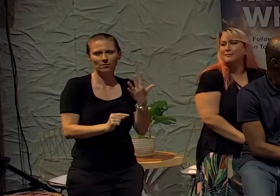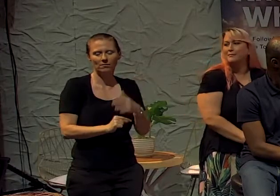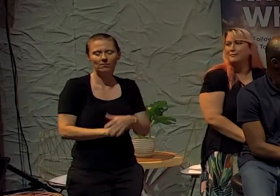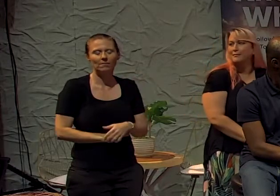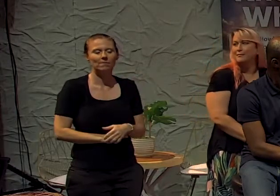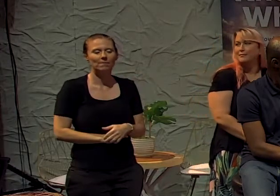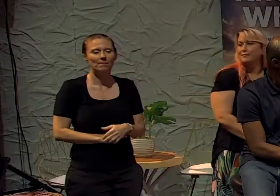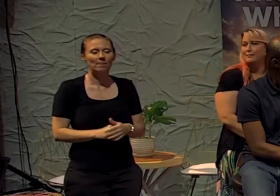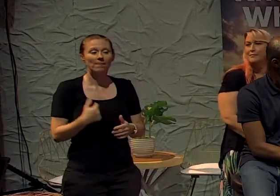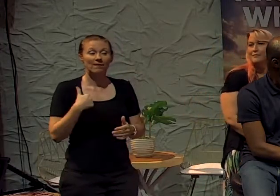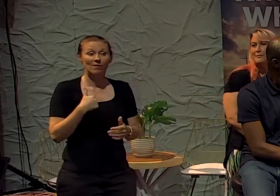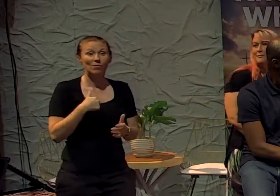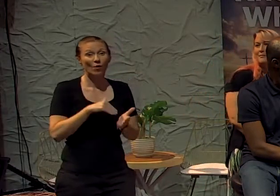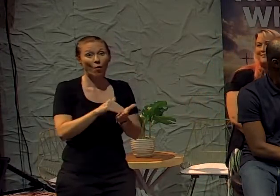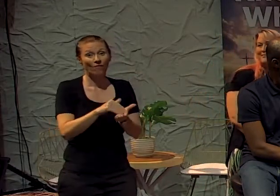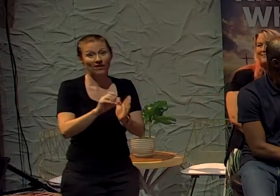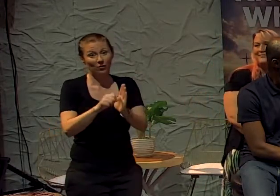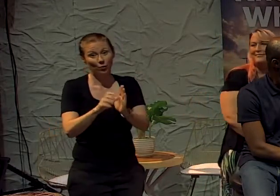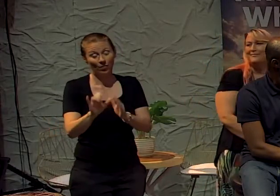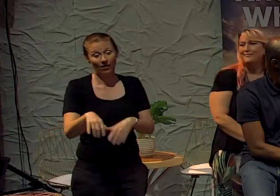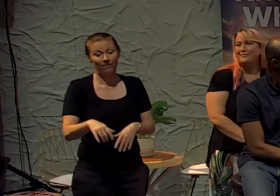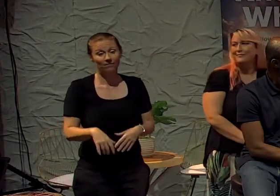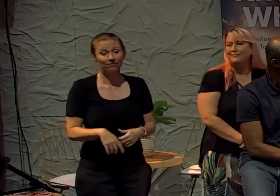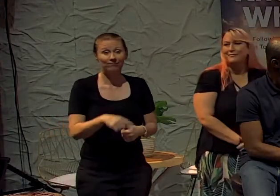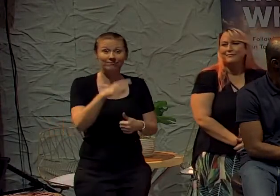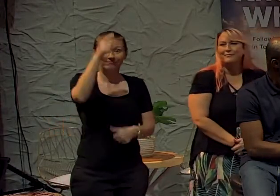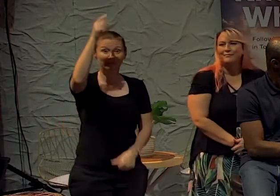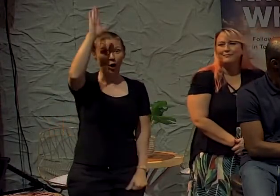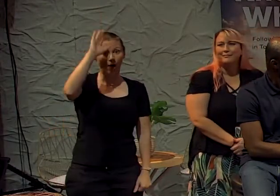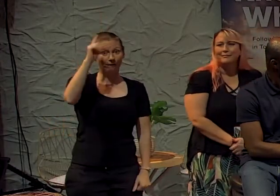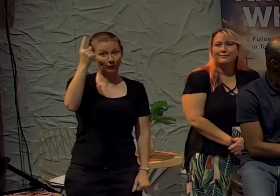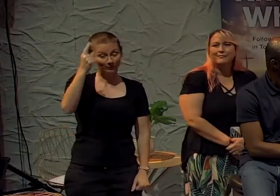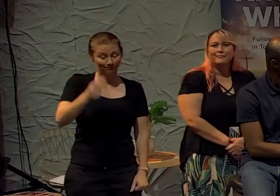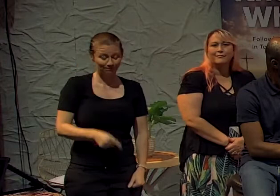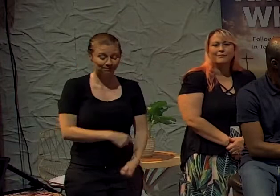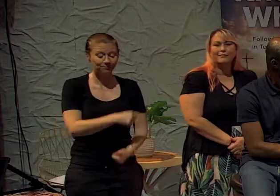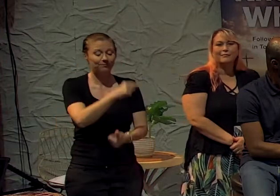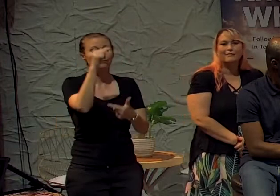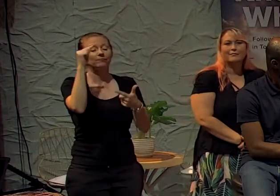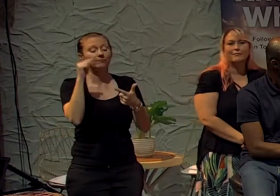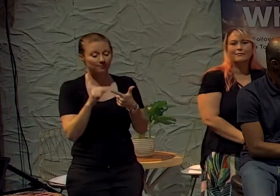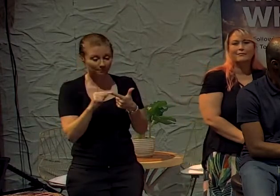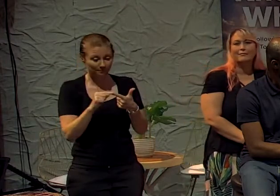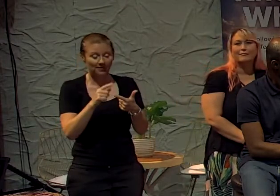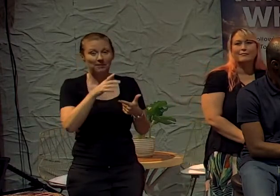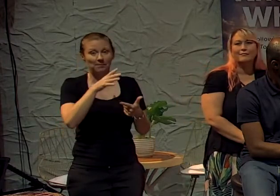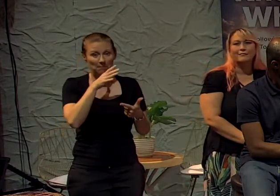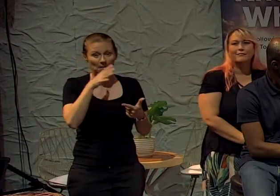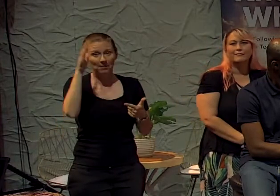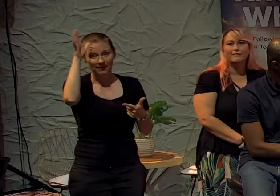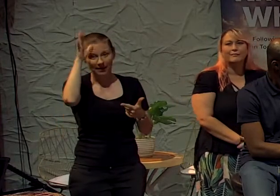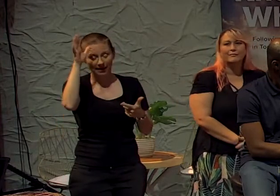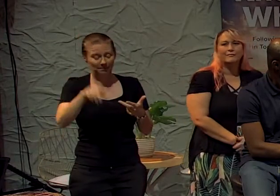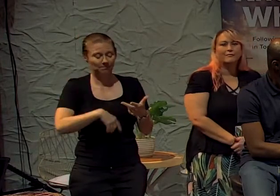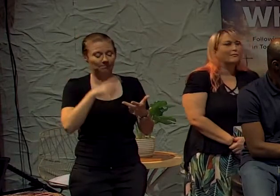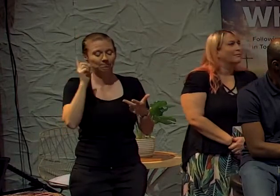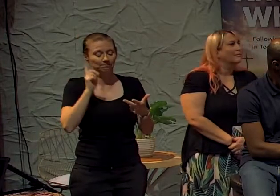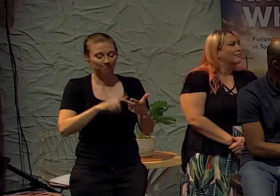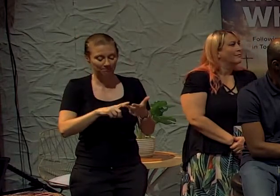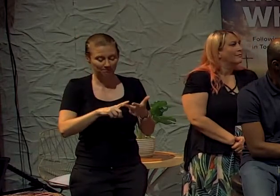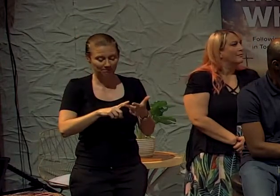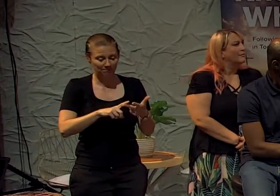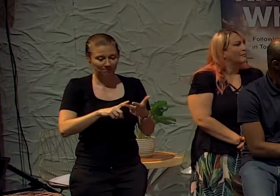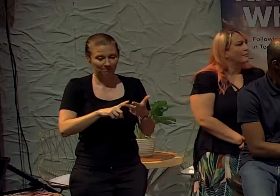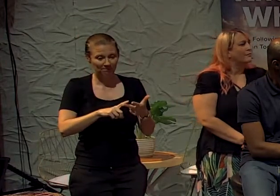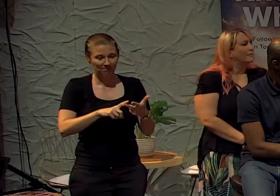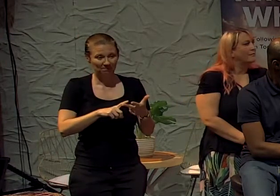And we often had to do that. So it's like, you know, here's God, right? And here's mom and dad. And I would literally have